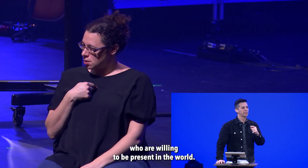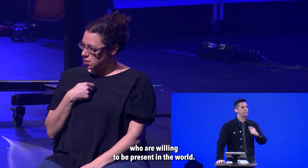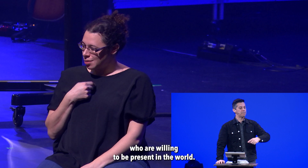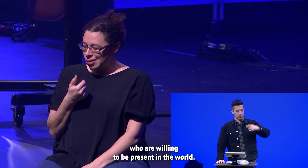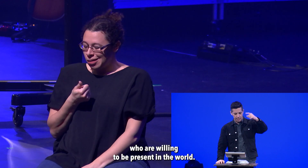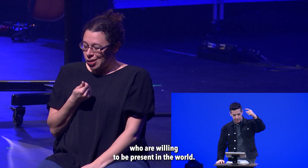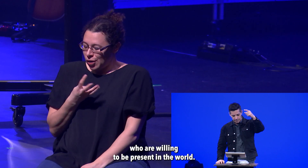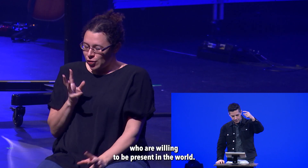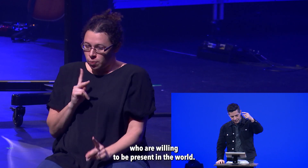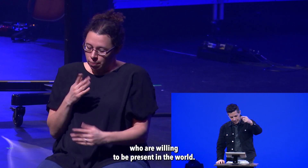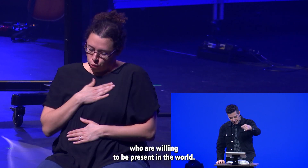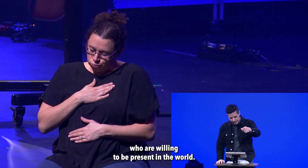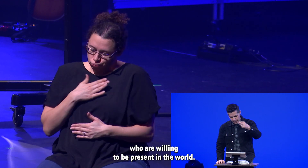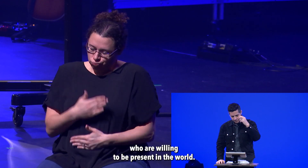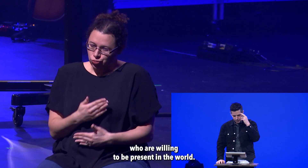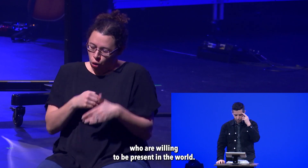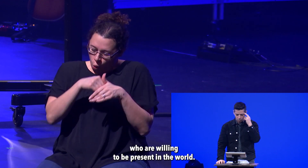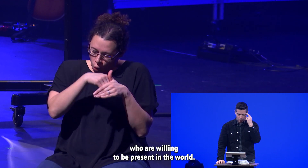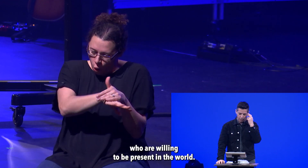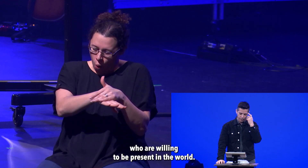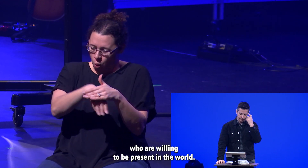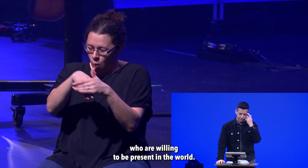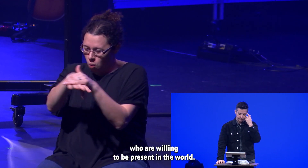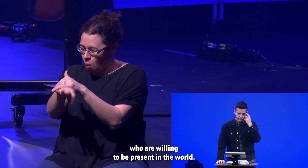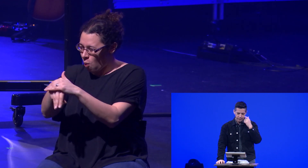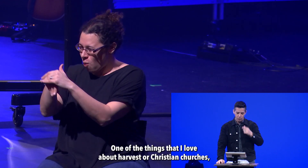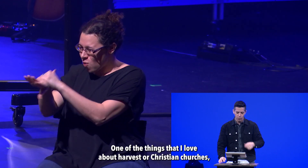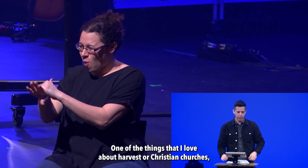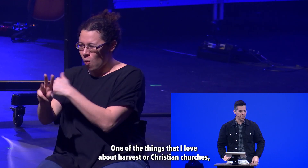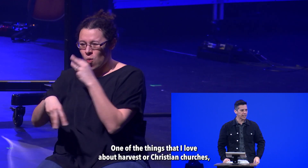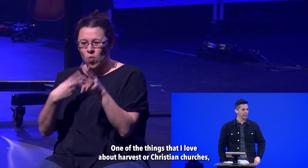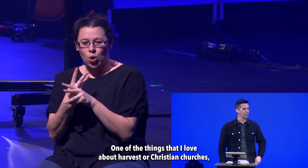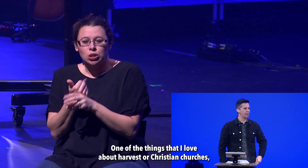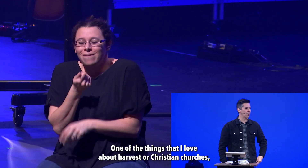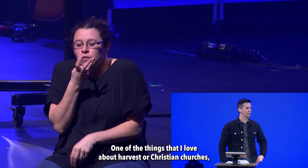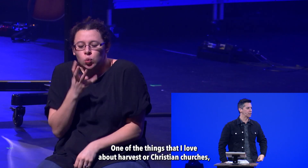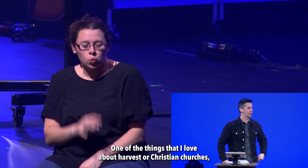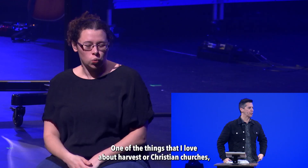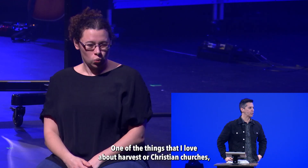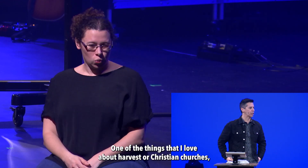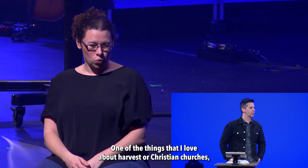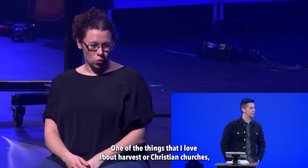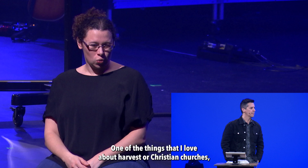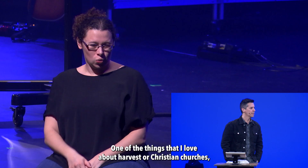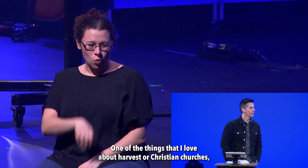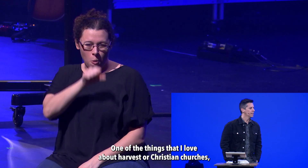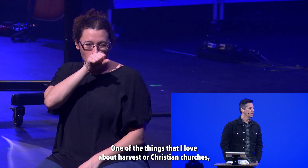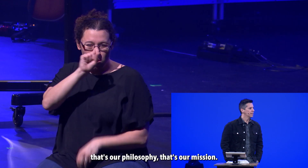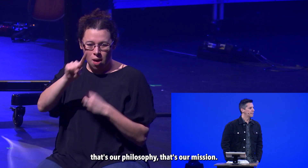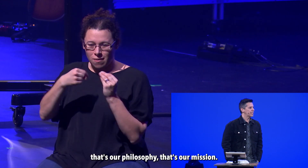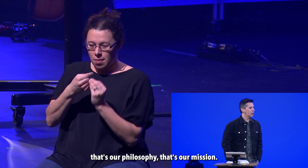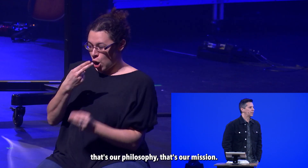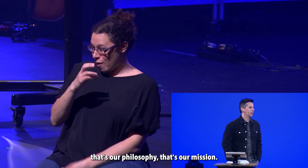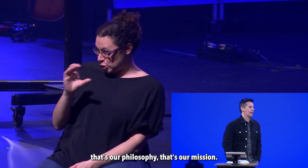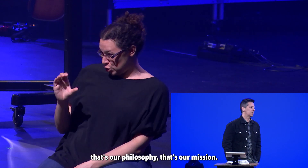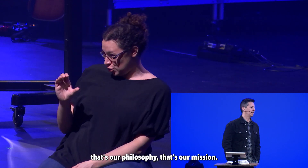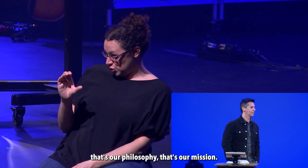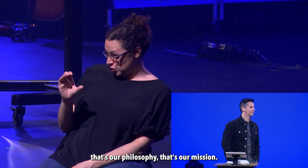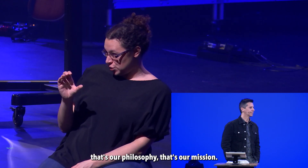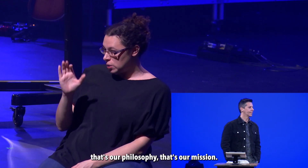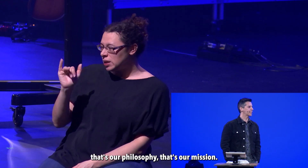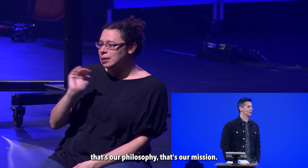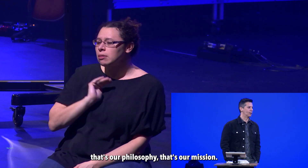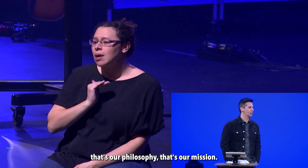to be present in the world. One of the things that I love about Harvester Christian Church is that's our